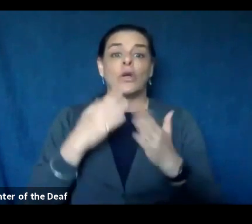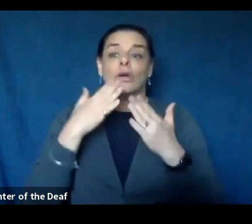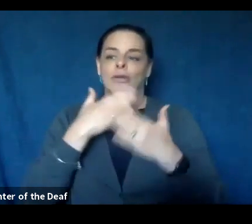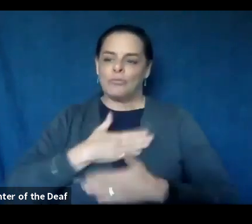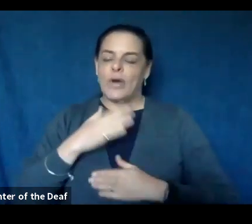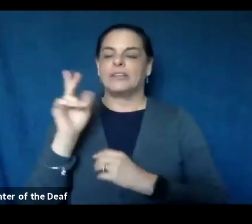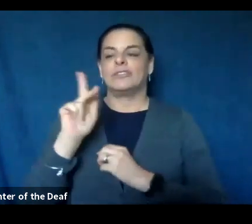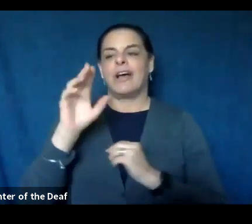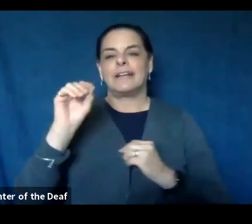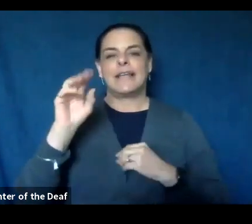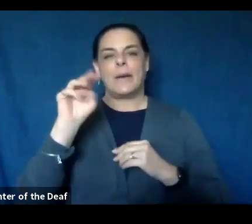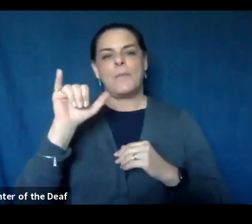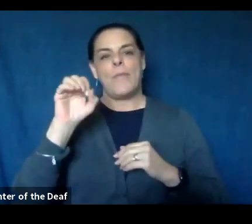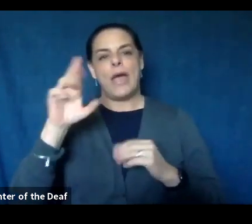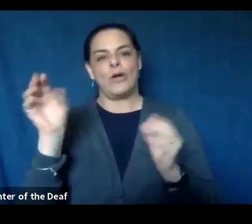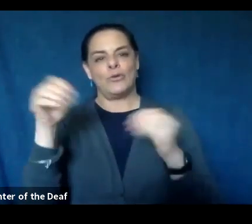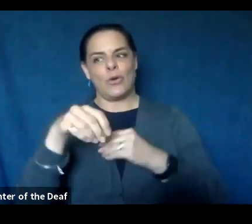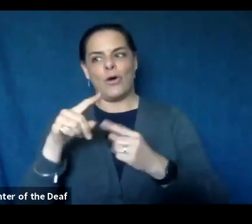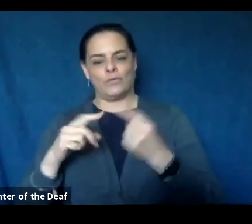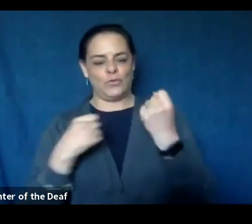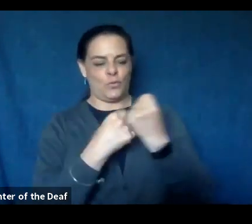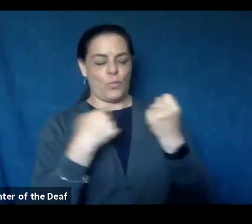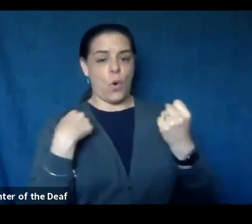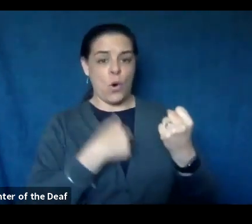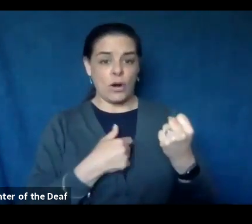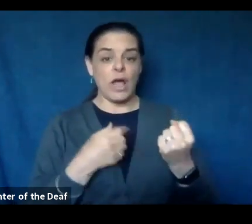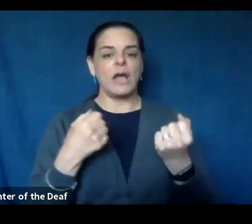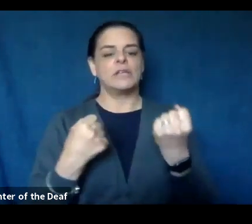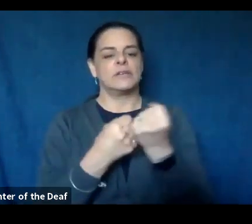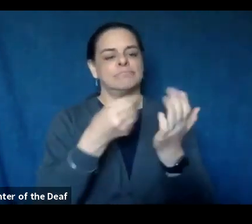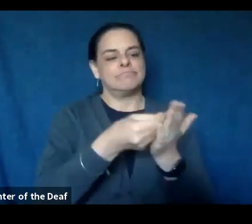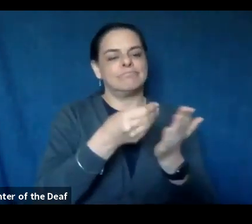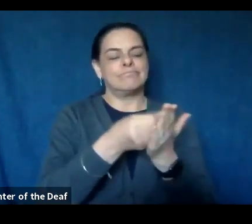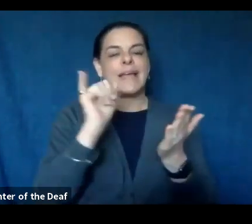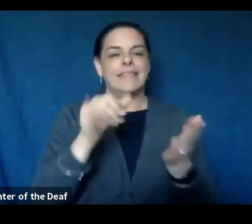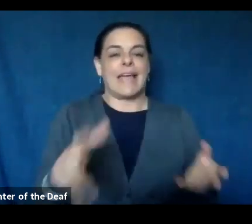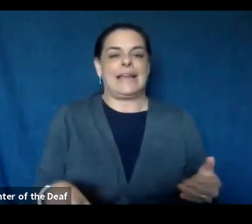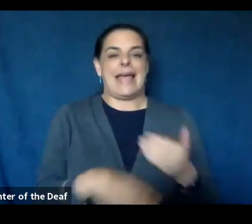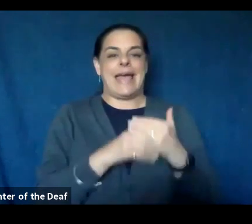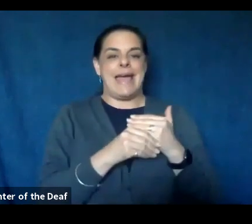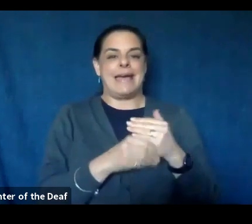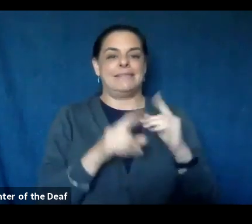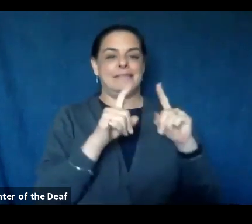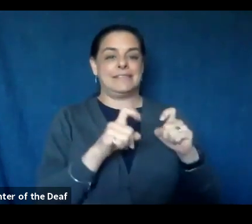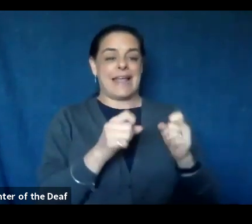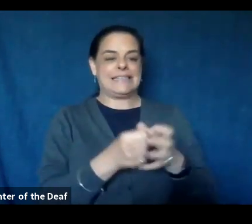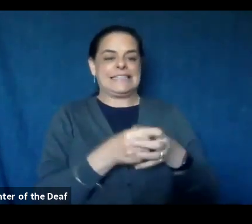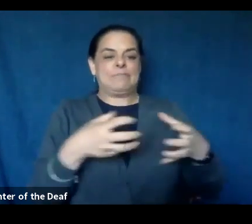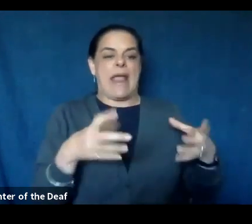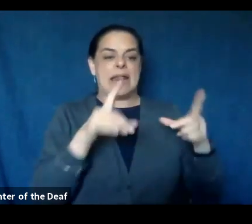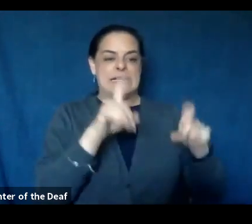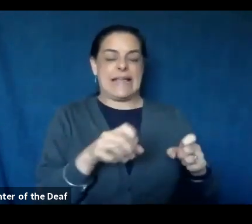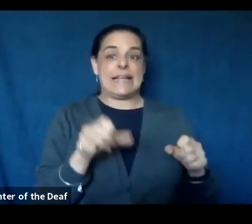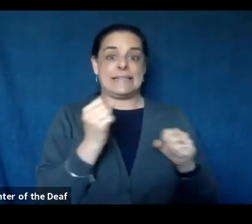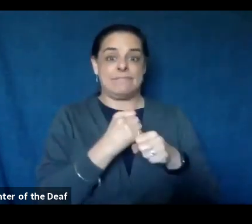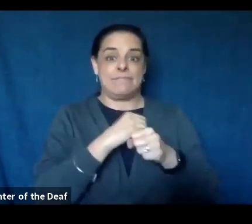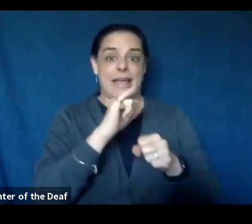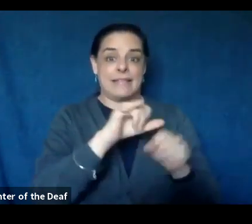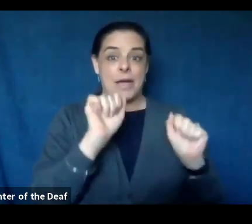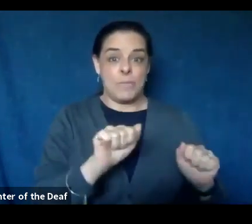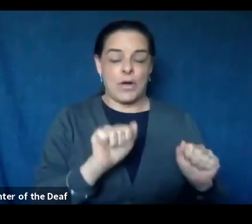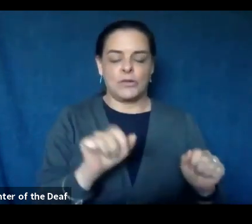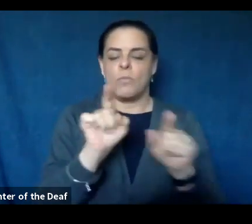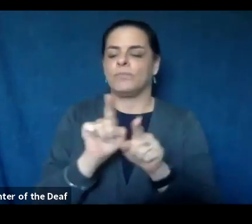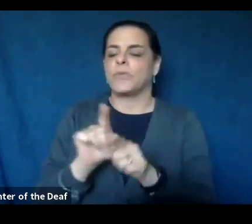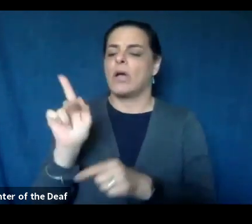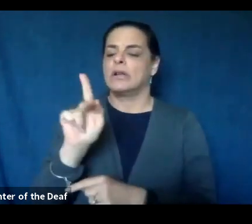Office for supporting us by funding the expanded testing to make this all possible. We also want to thank Knox County Engineering and